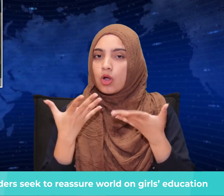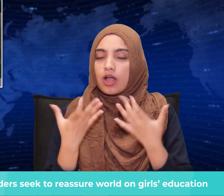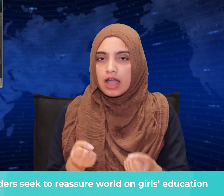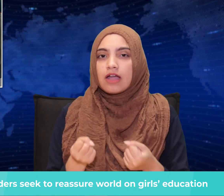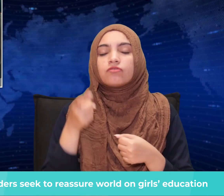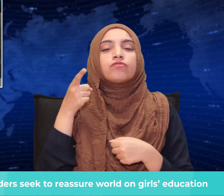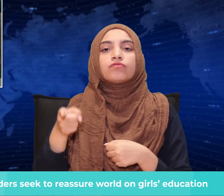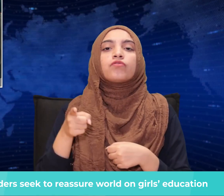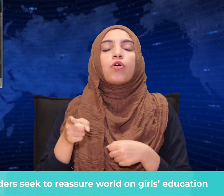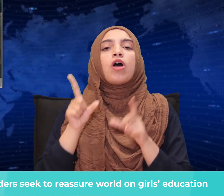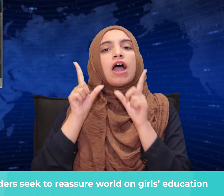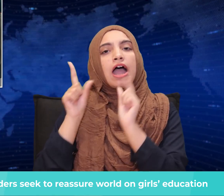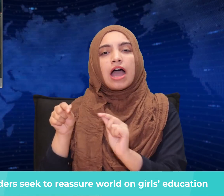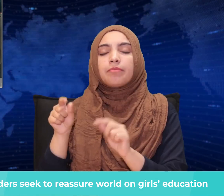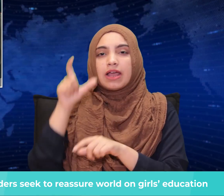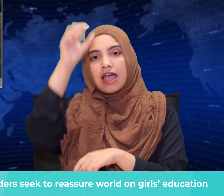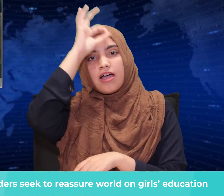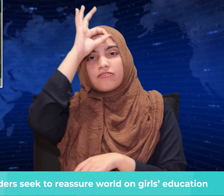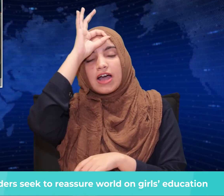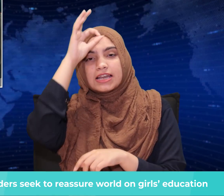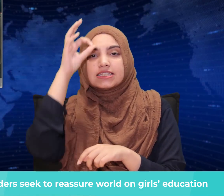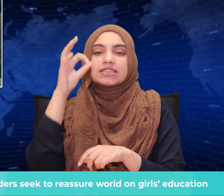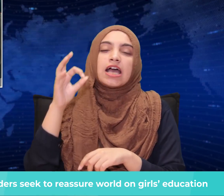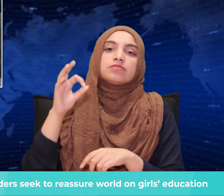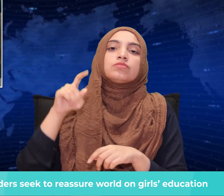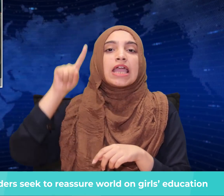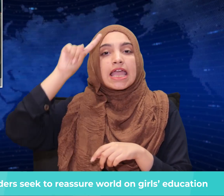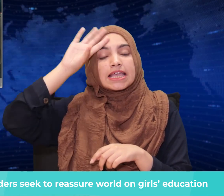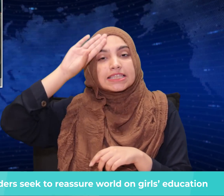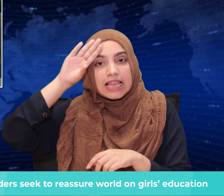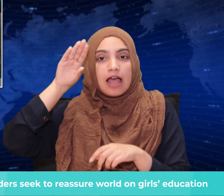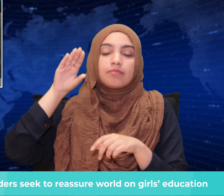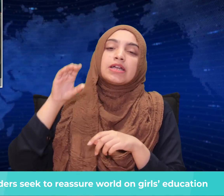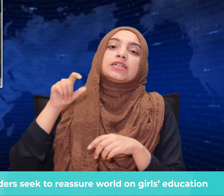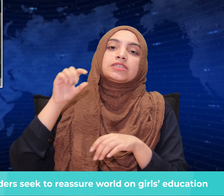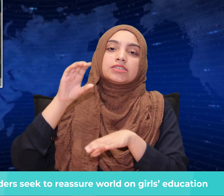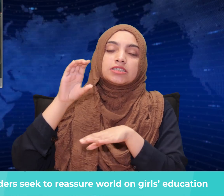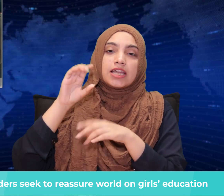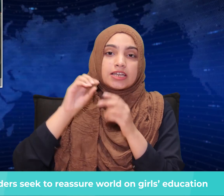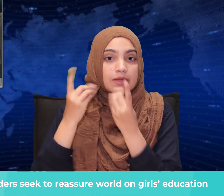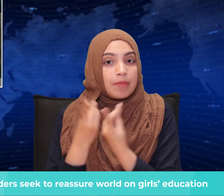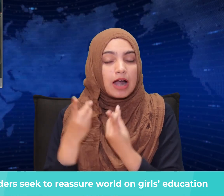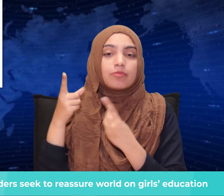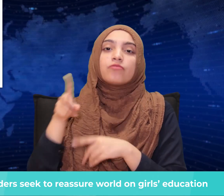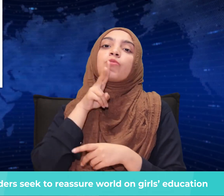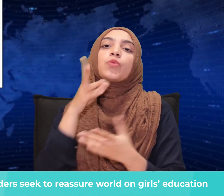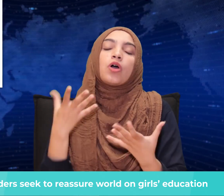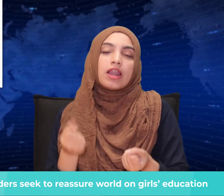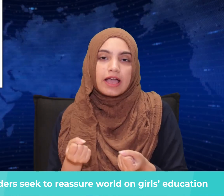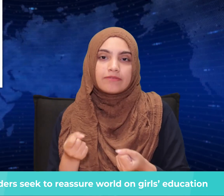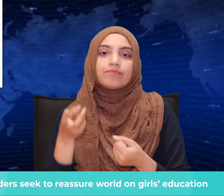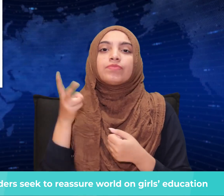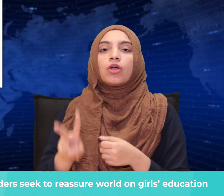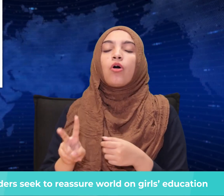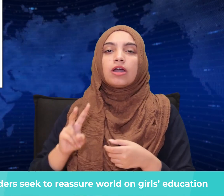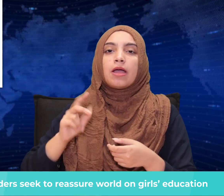issued by the Islamic Emirate of Afghanistan, while Western Union also announced it was resuming